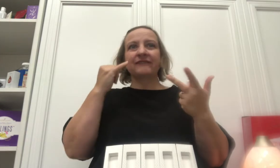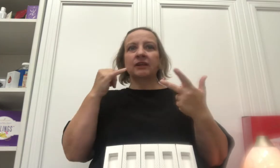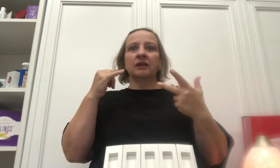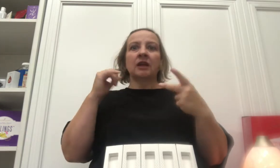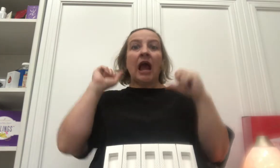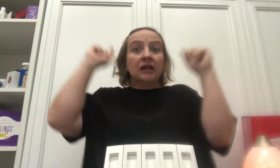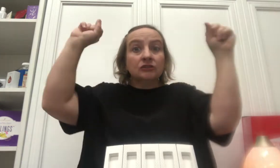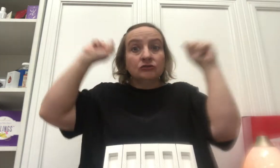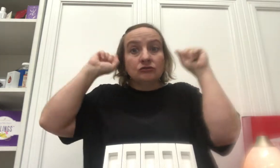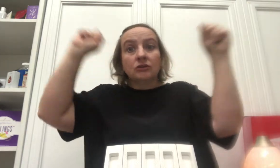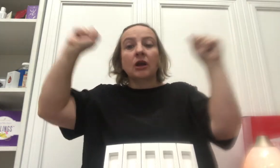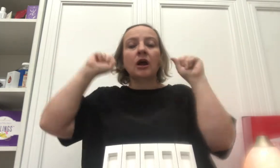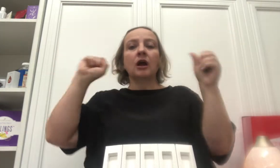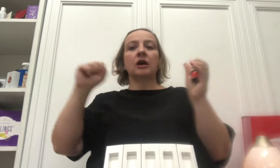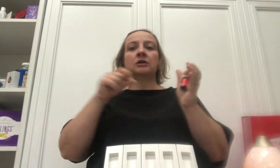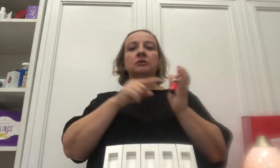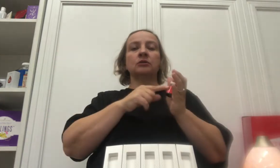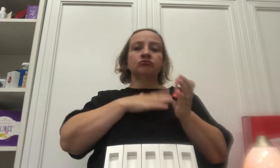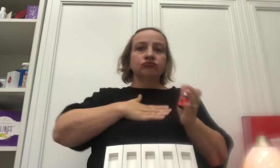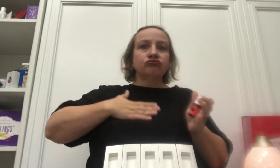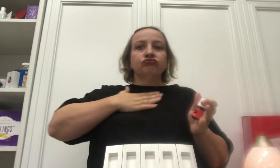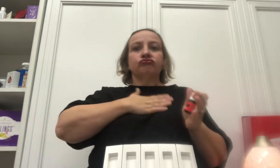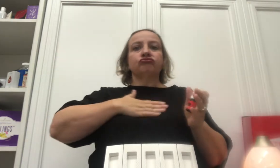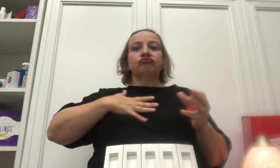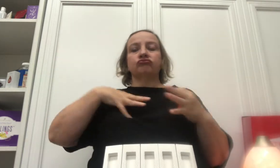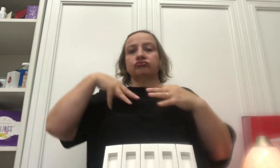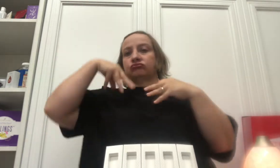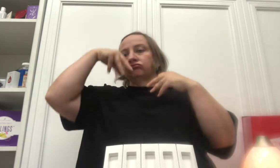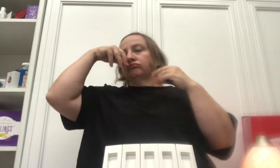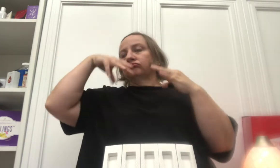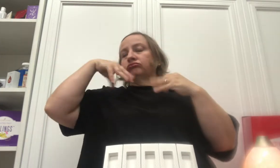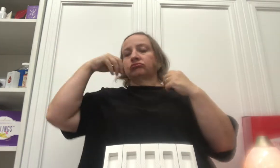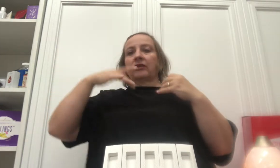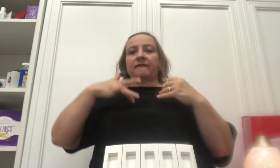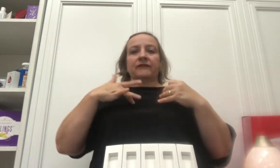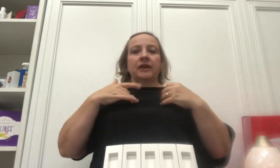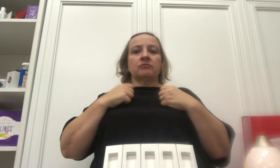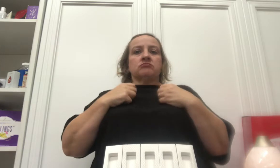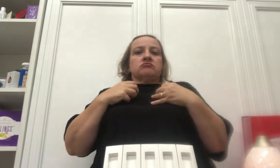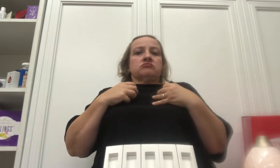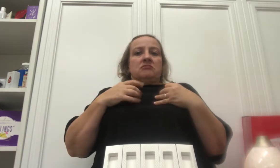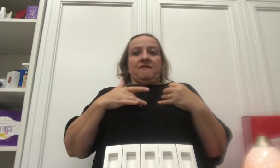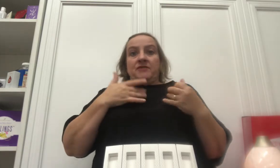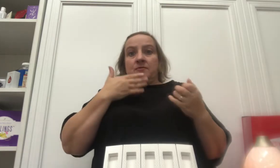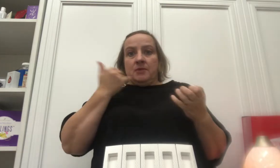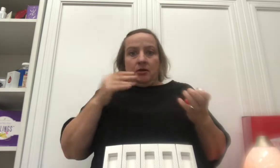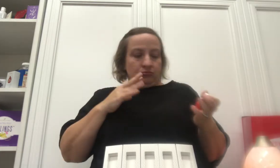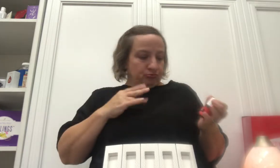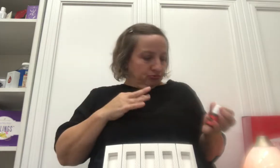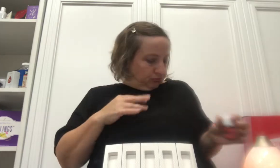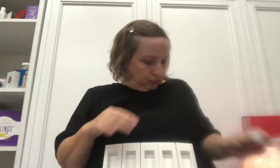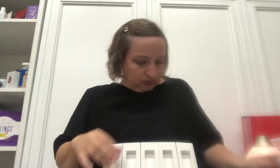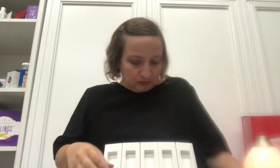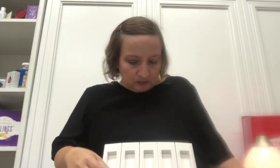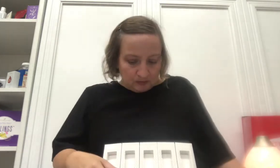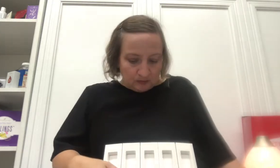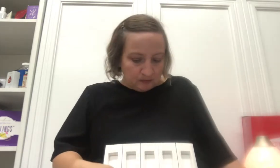up, or maybe you've been exercising, you can use this and you will notice that you can breathe